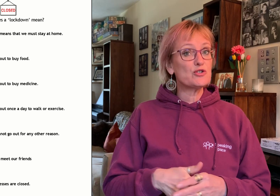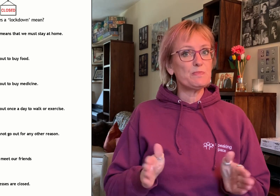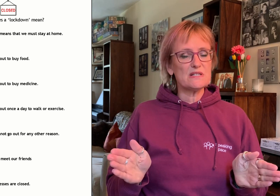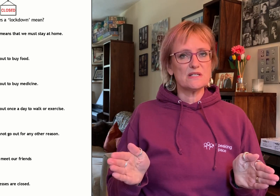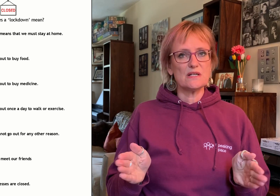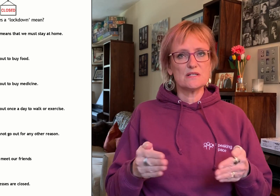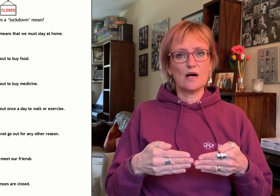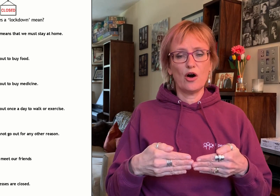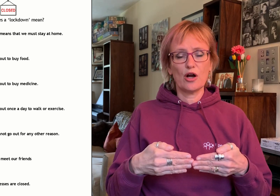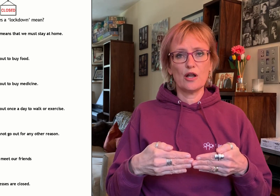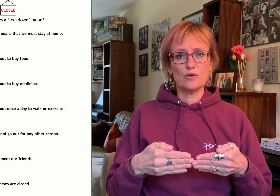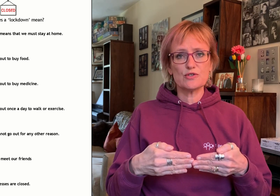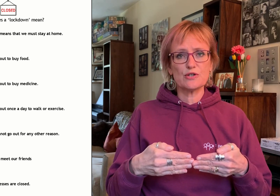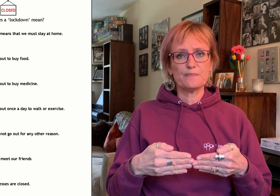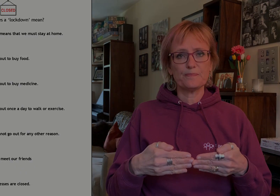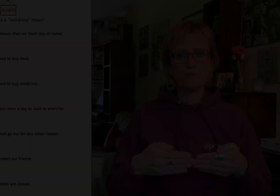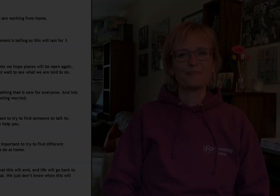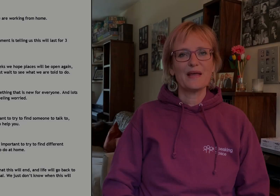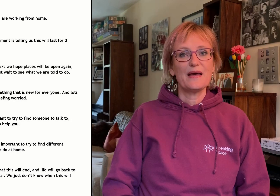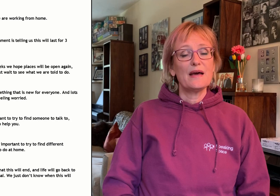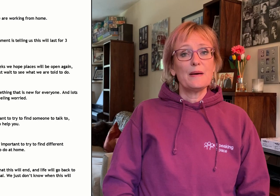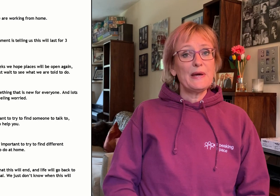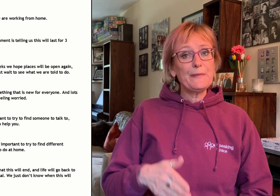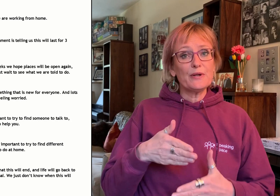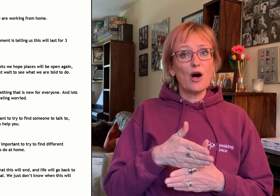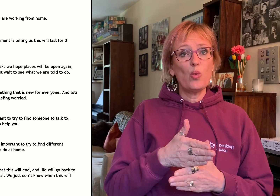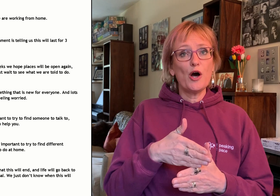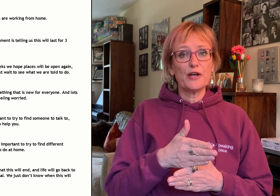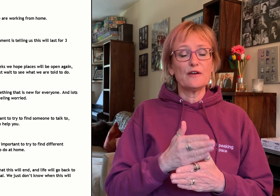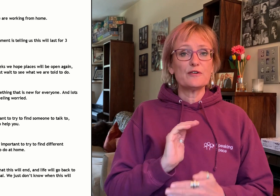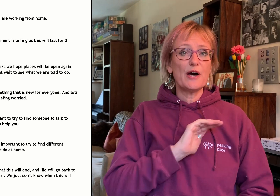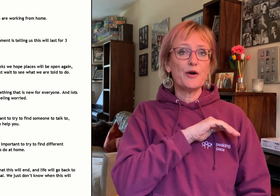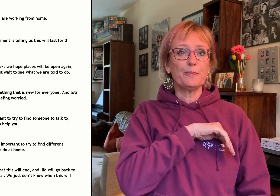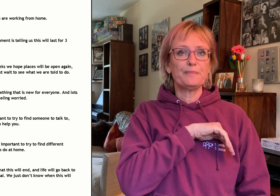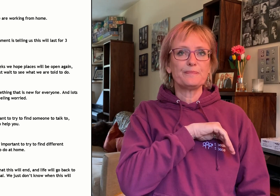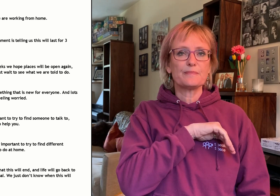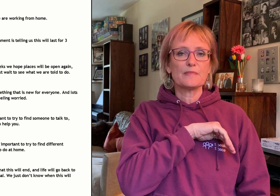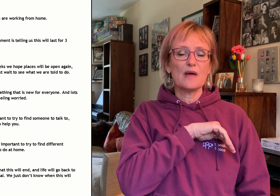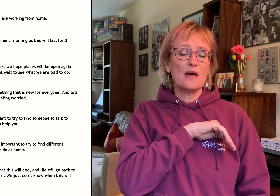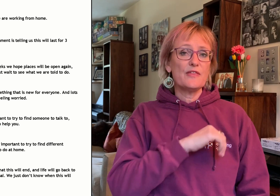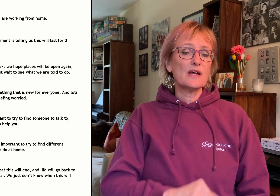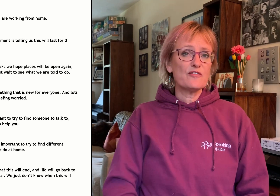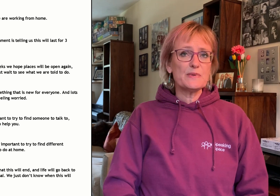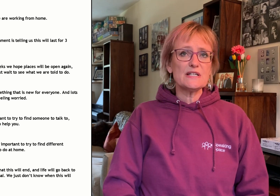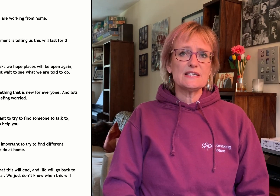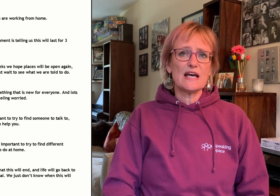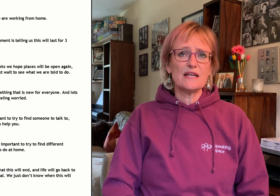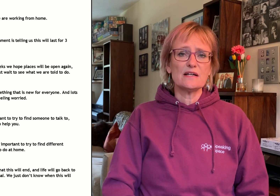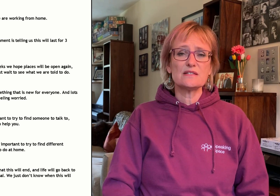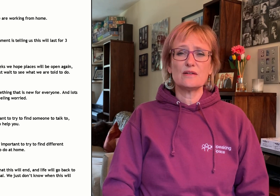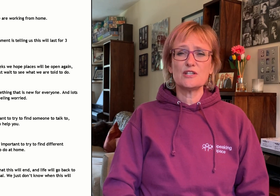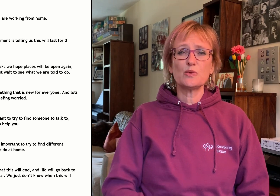And most businesses are closed. People are working from home. The government